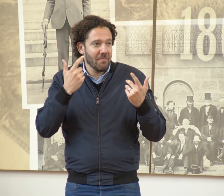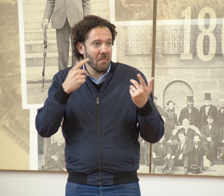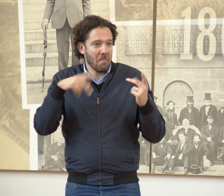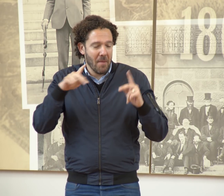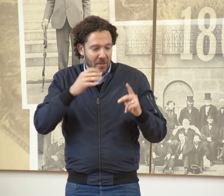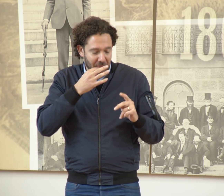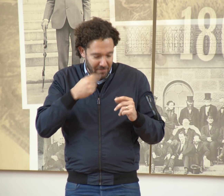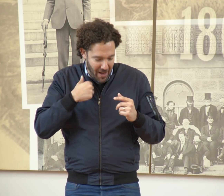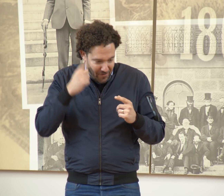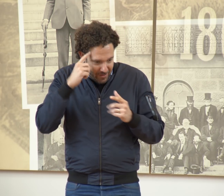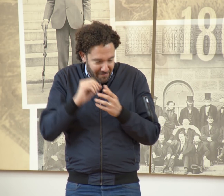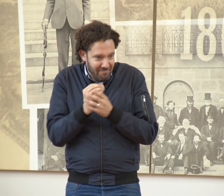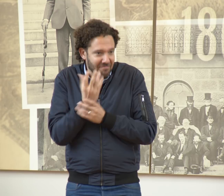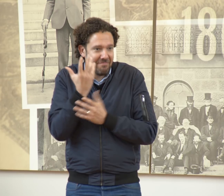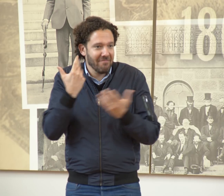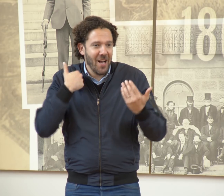visual vernacular.